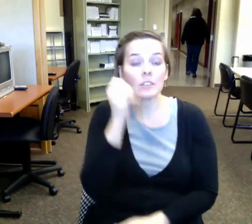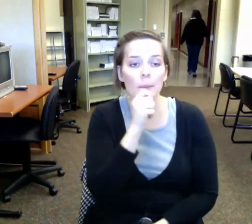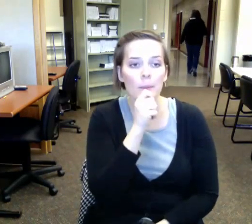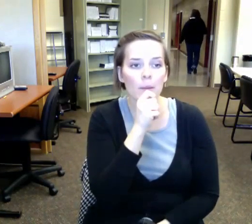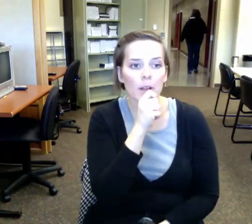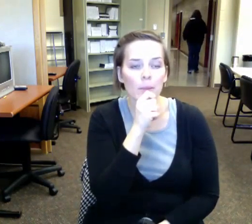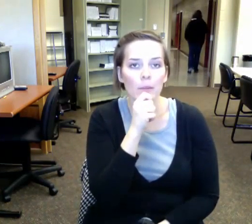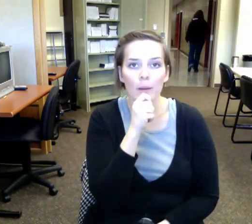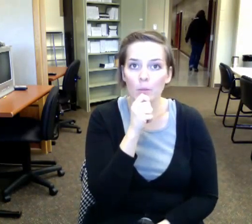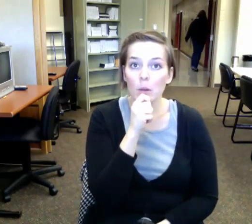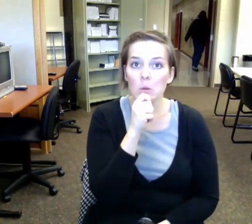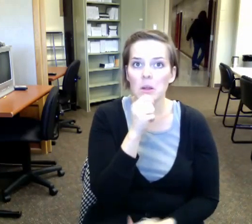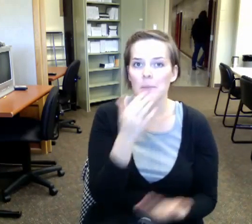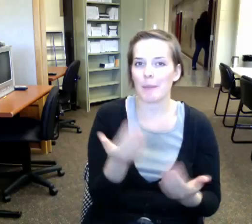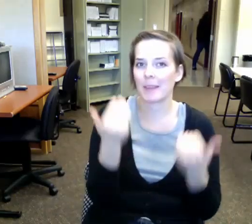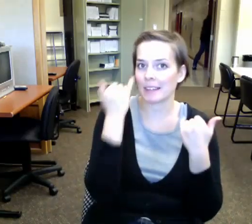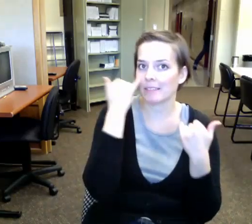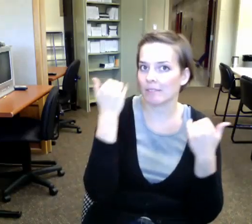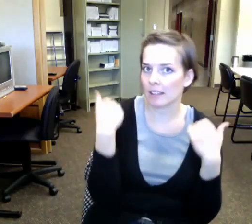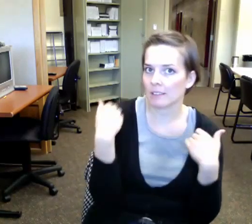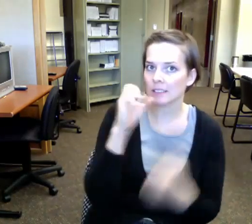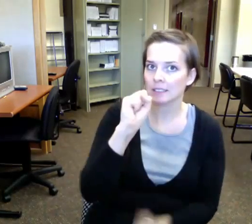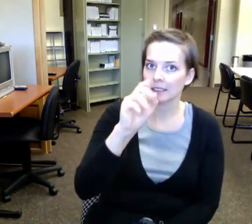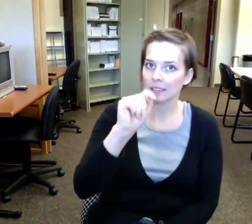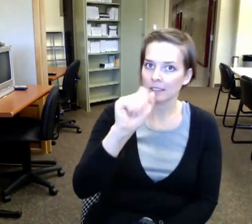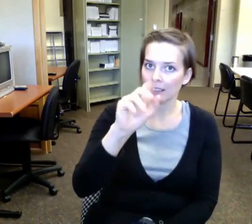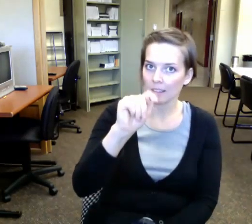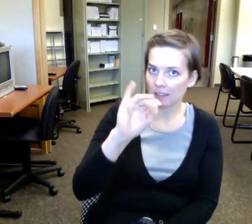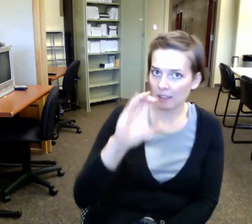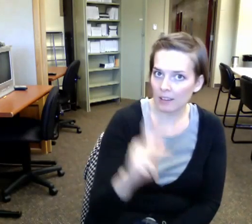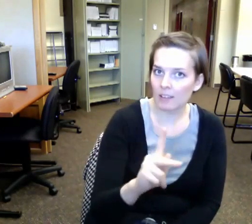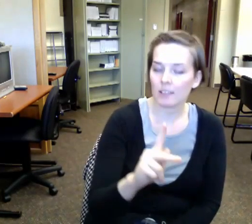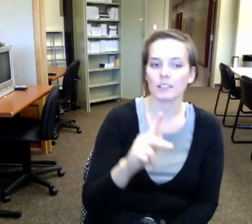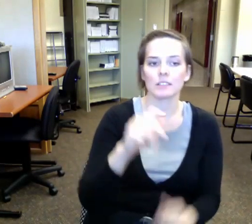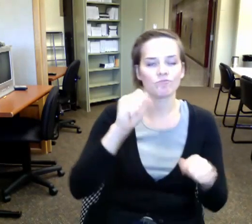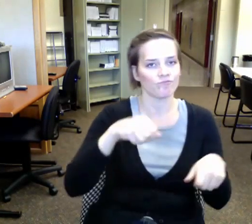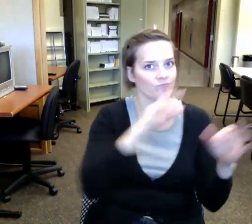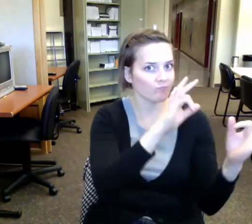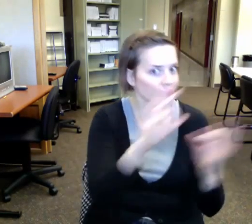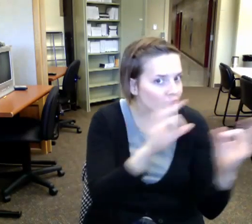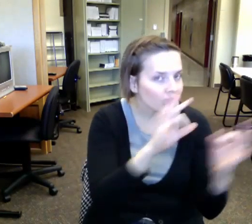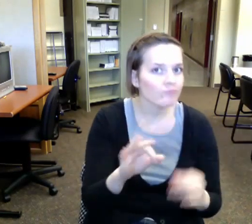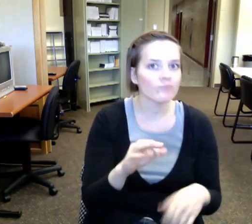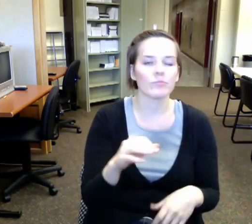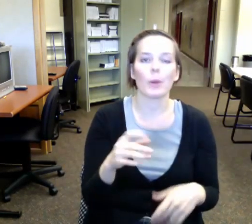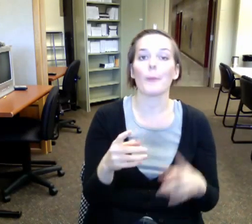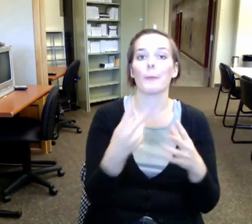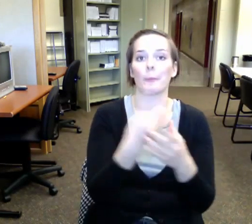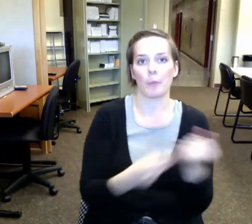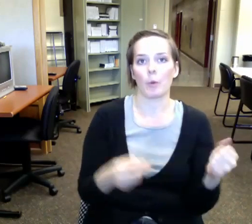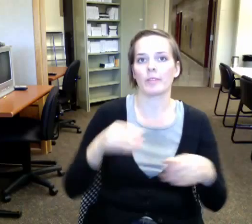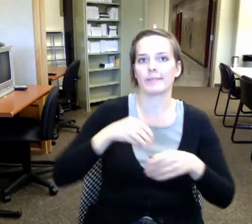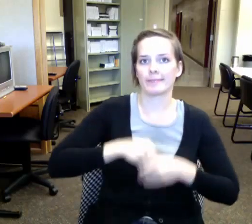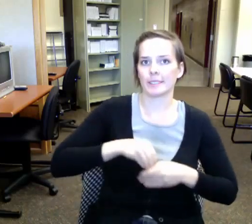that might have static would be distracting. So both internal and external noise can